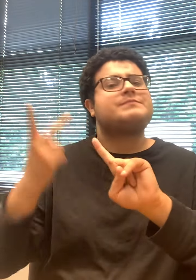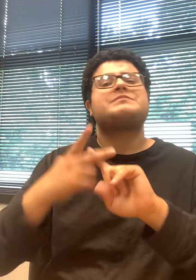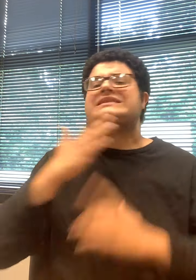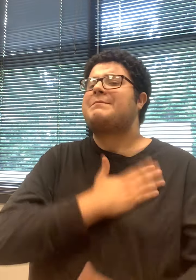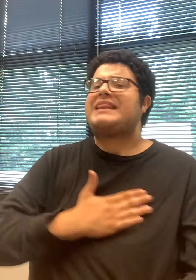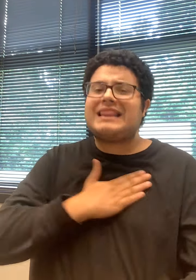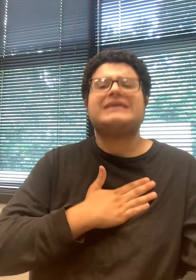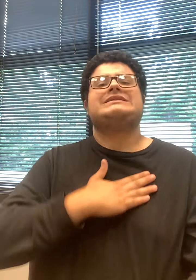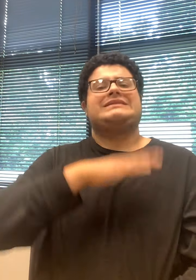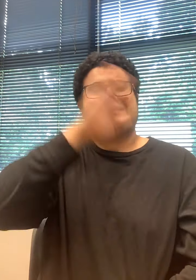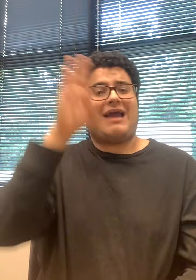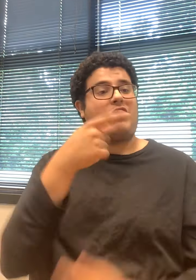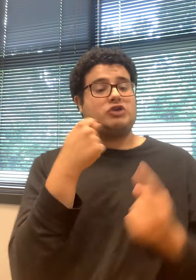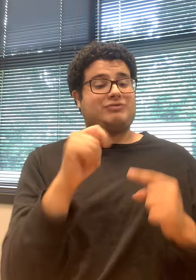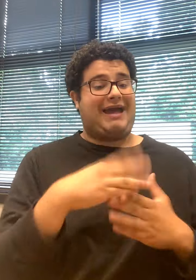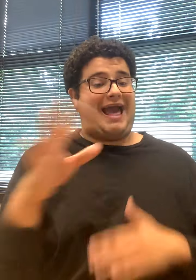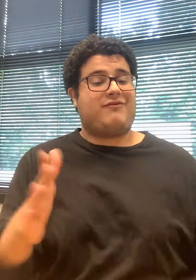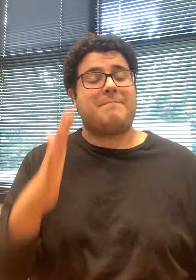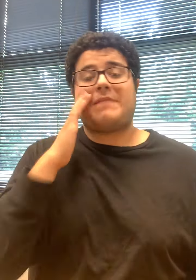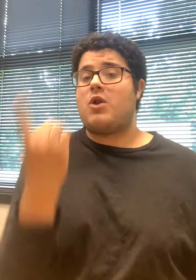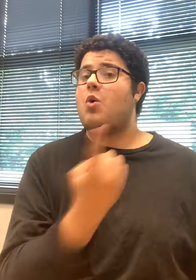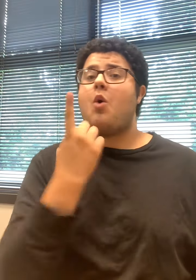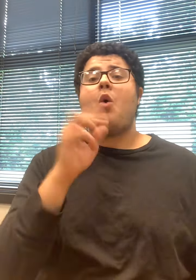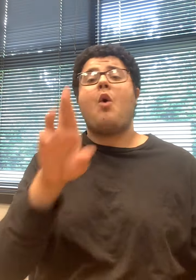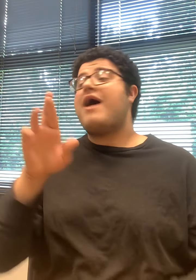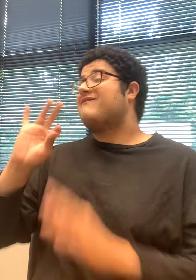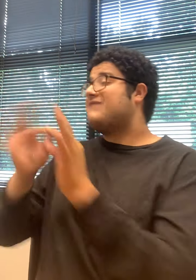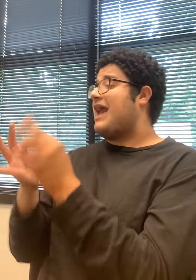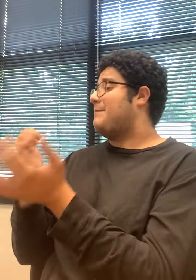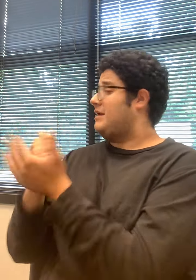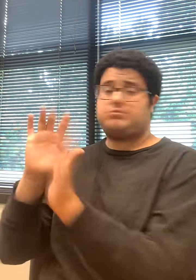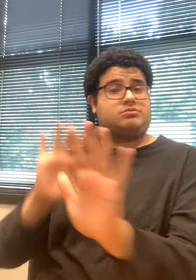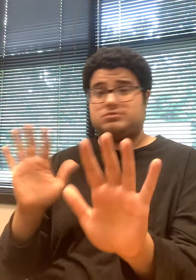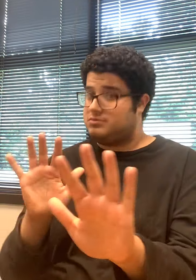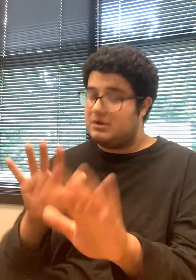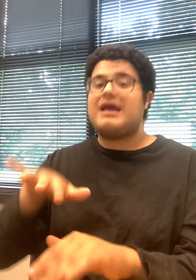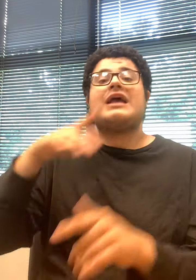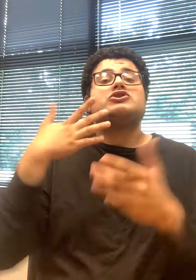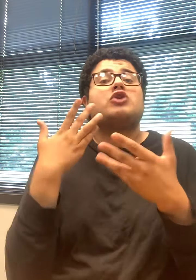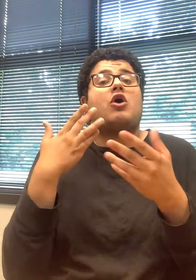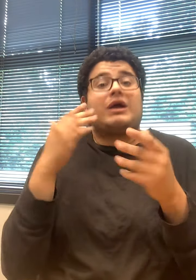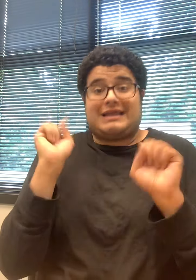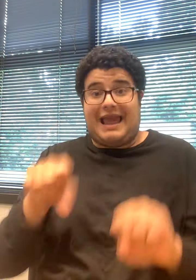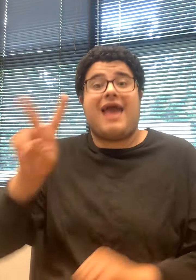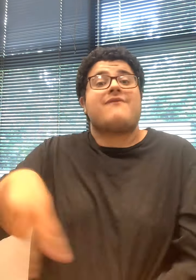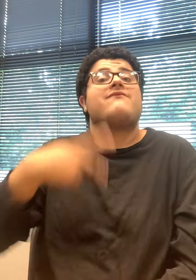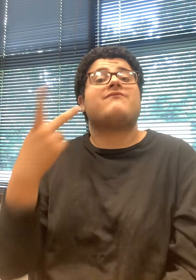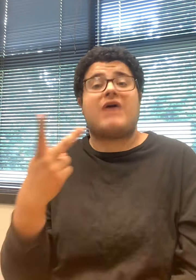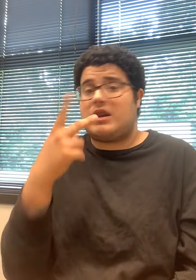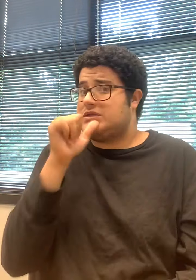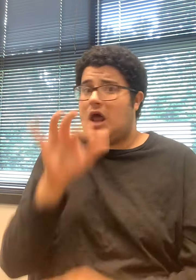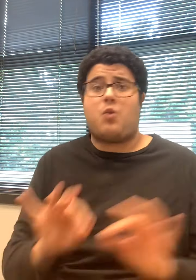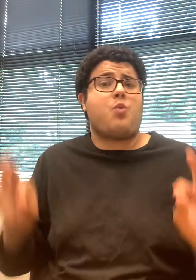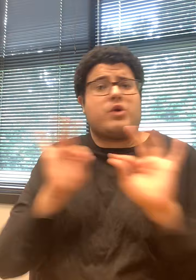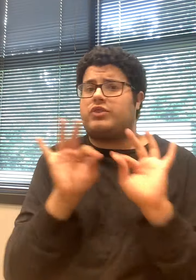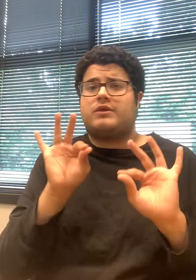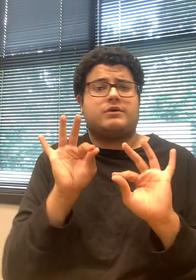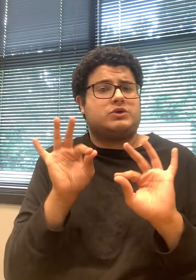never try to get out of bed alone or even with a family member helping. The chances of falling and injuring your new joint aren't worth the risk, so call,